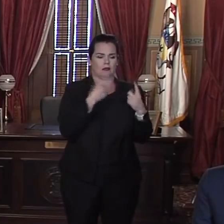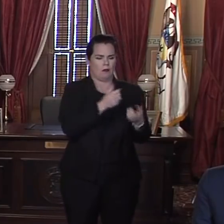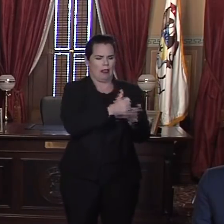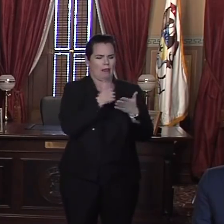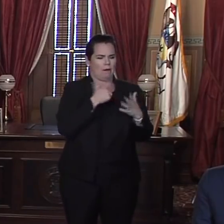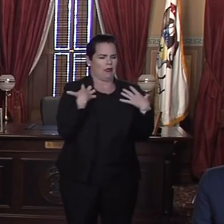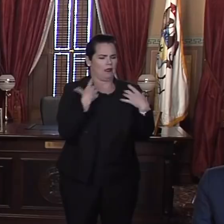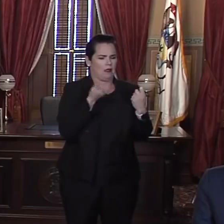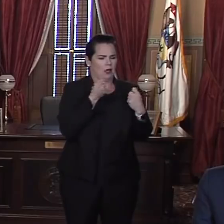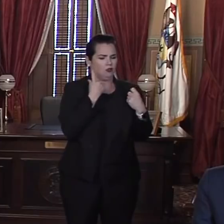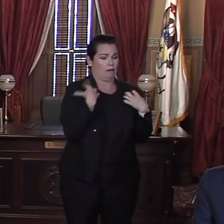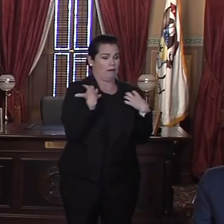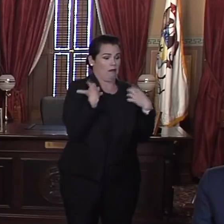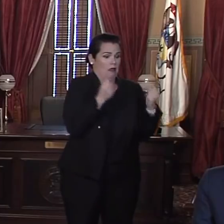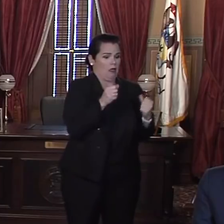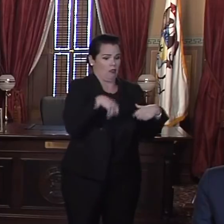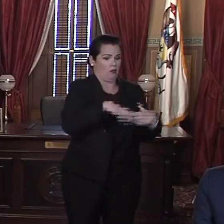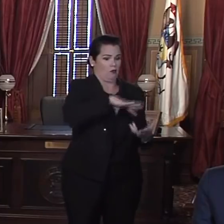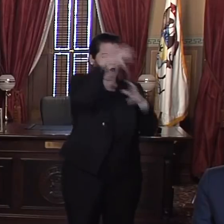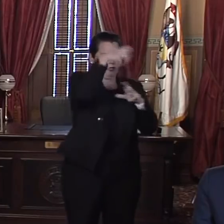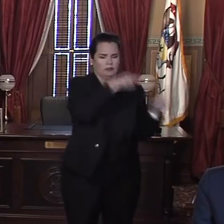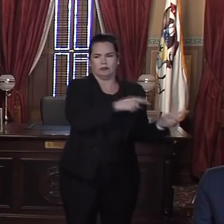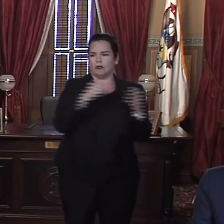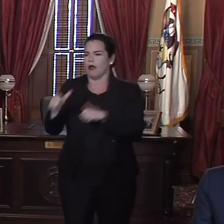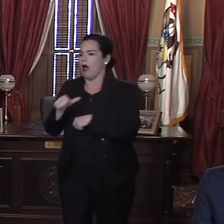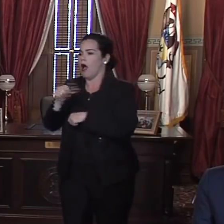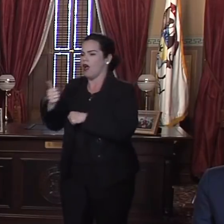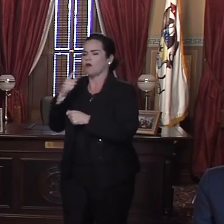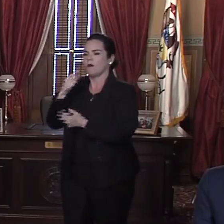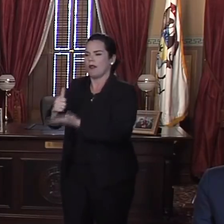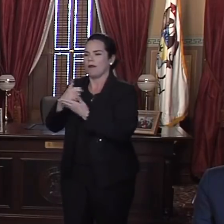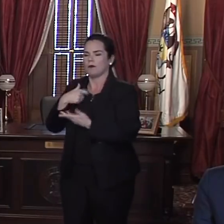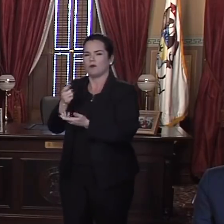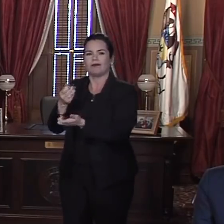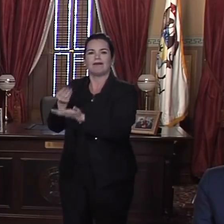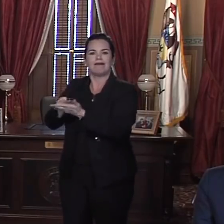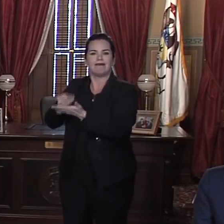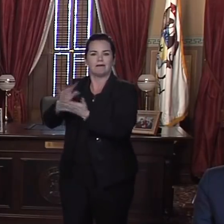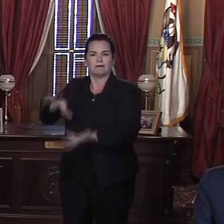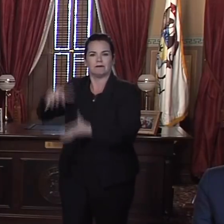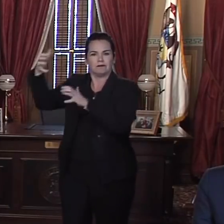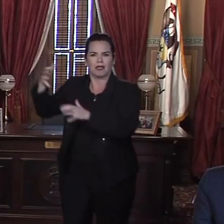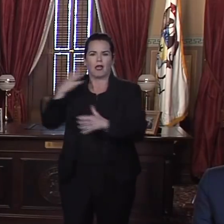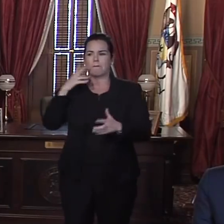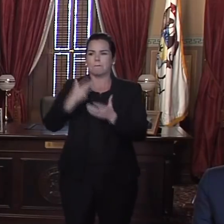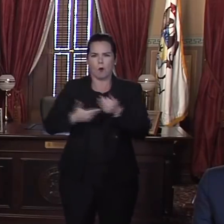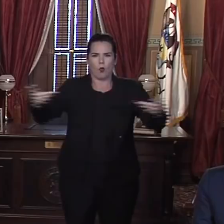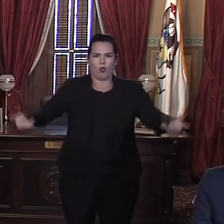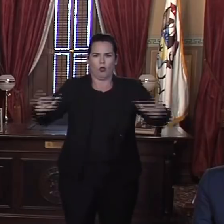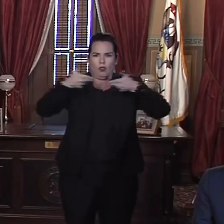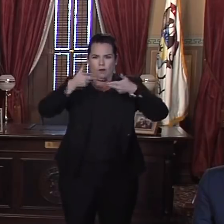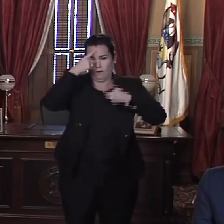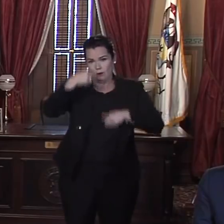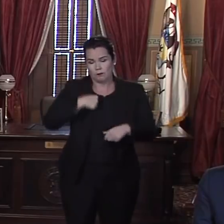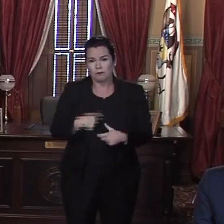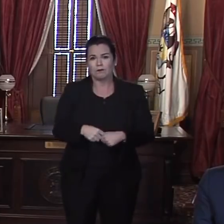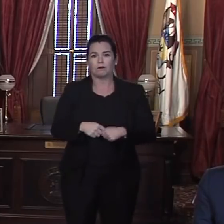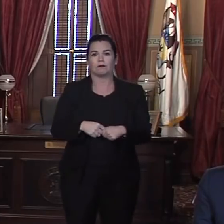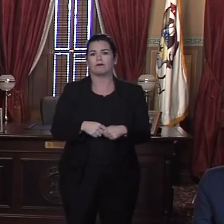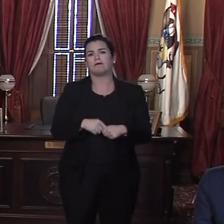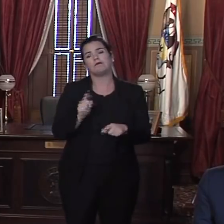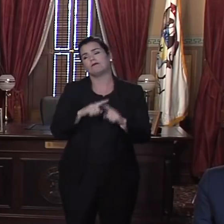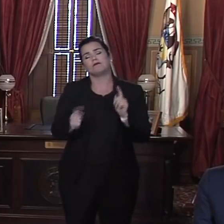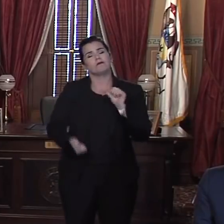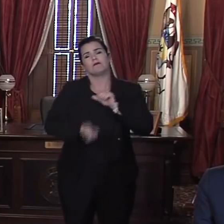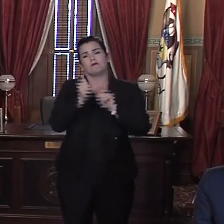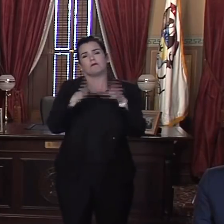others on the economic crisis, who will be making recommendations as well. And so these, I think, are the first most obvious